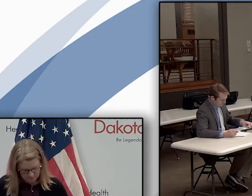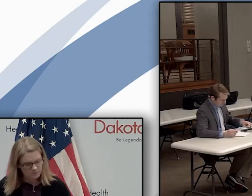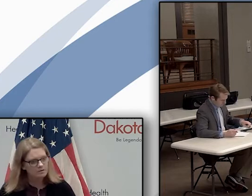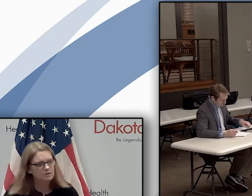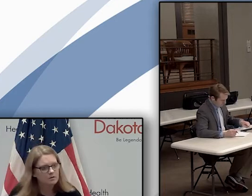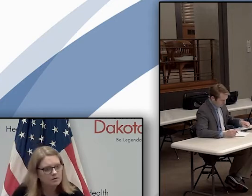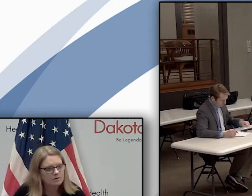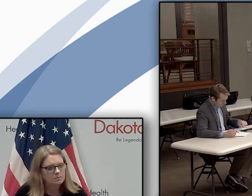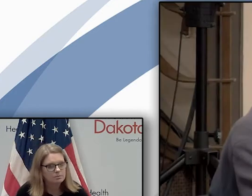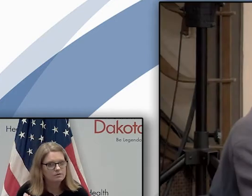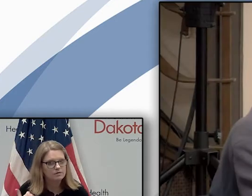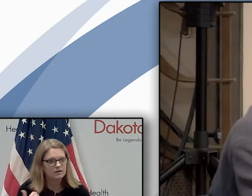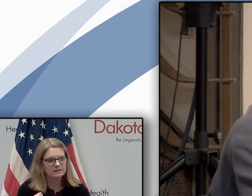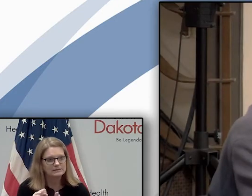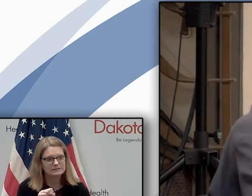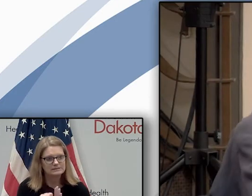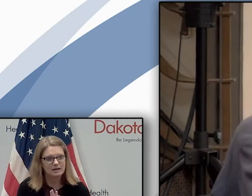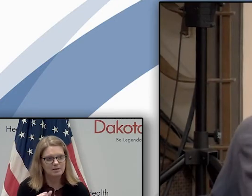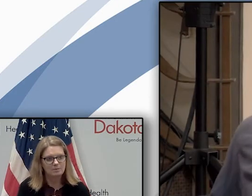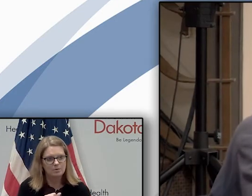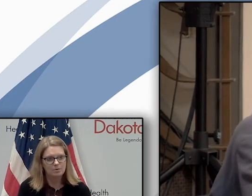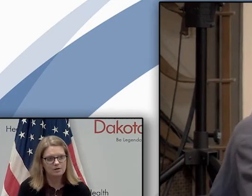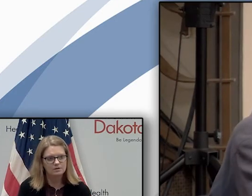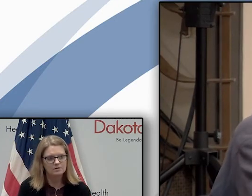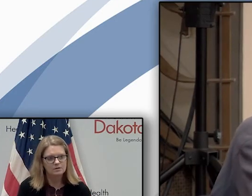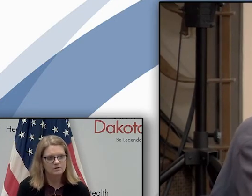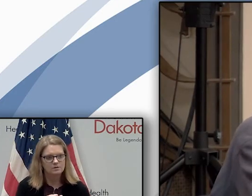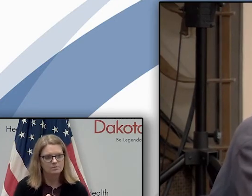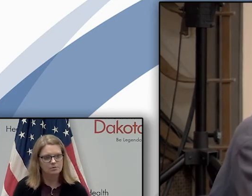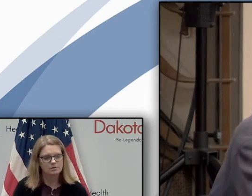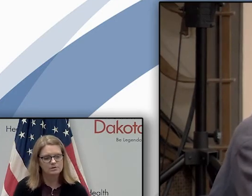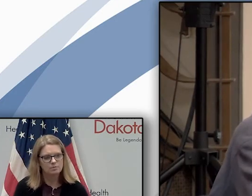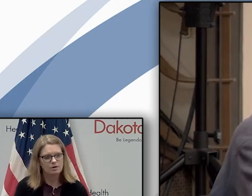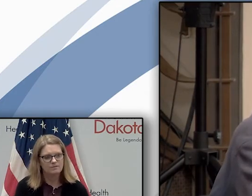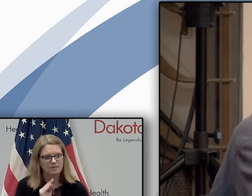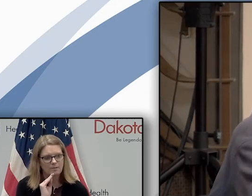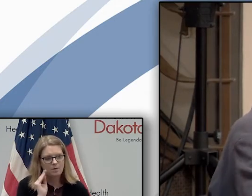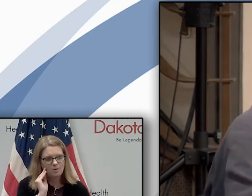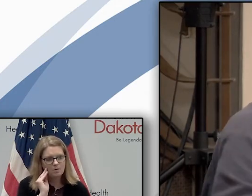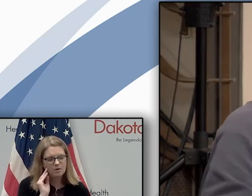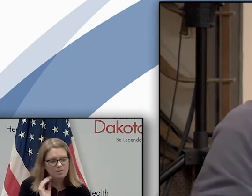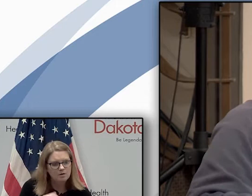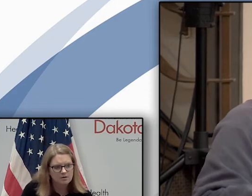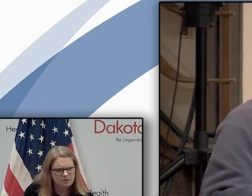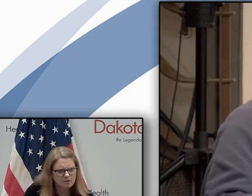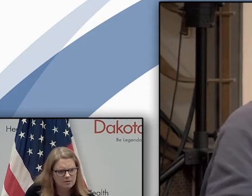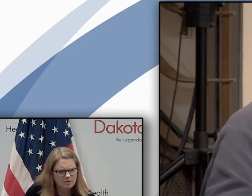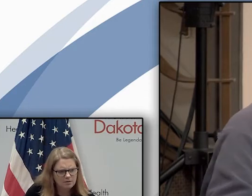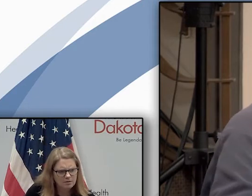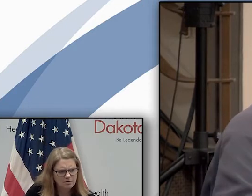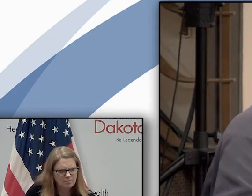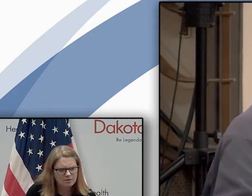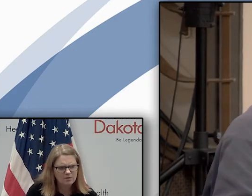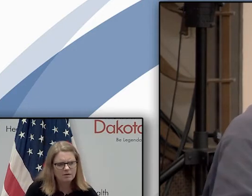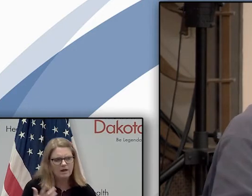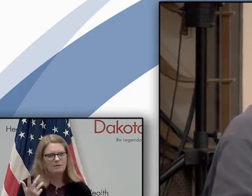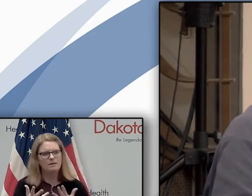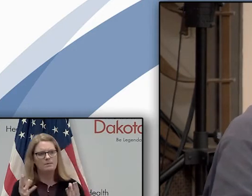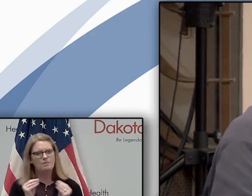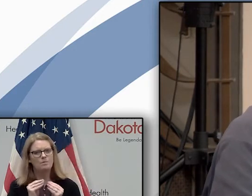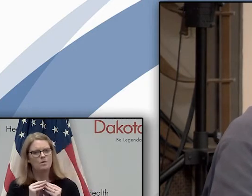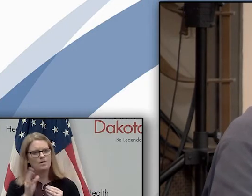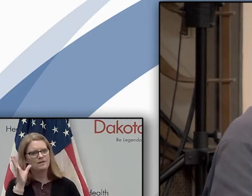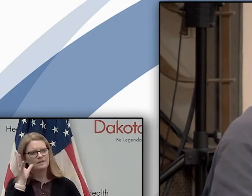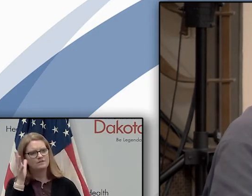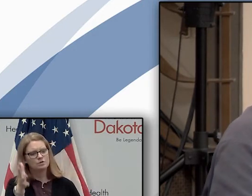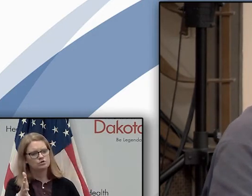working from home, state employees, and in the GEL meeting last week you were talking about, hey, maybe we do this more in the future. And